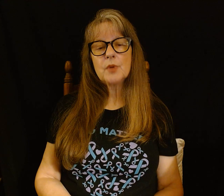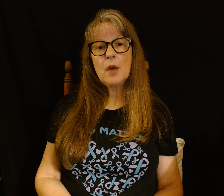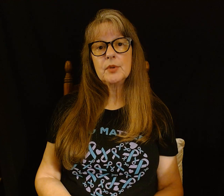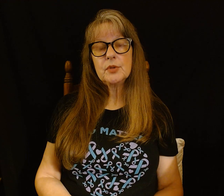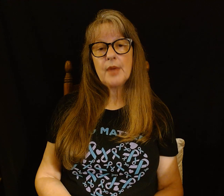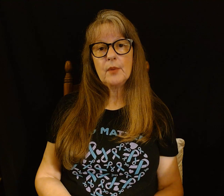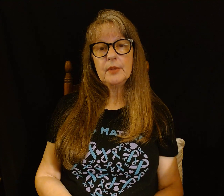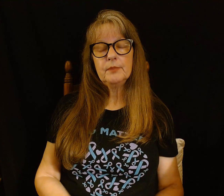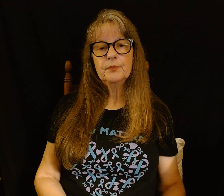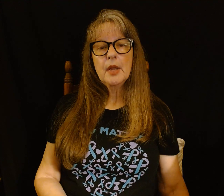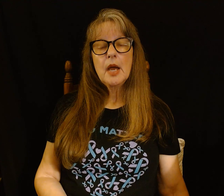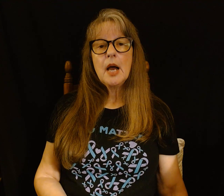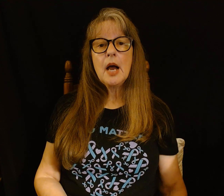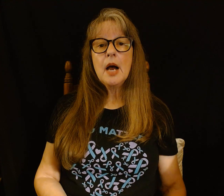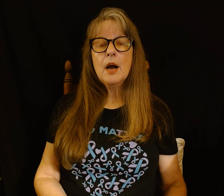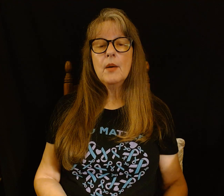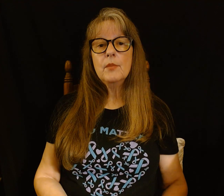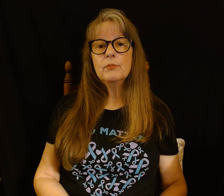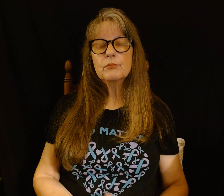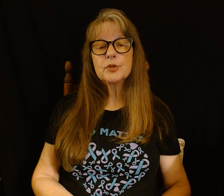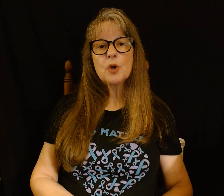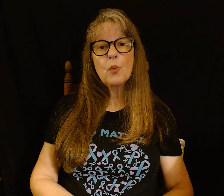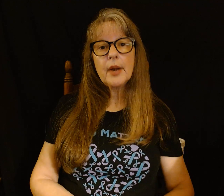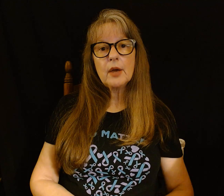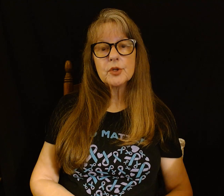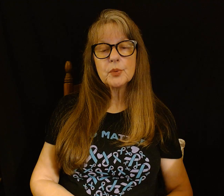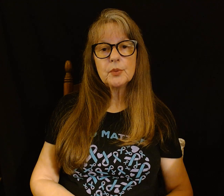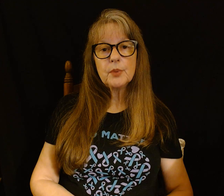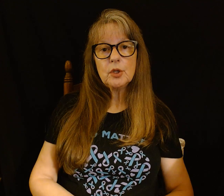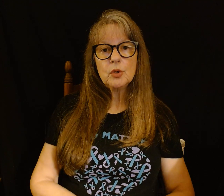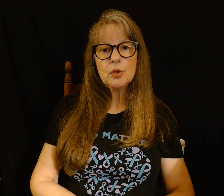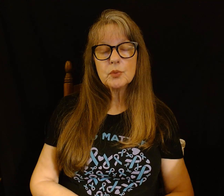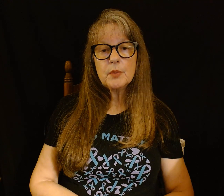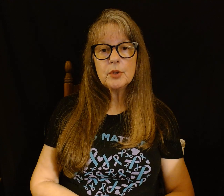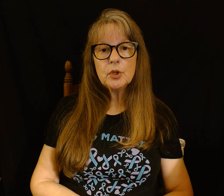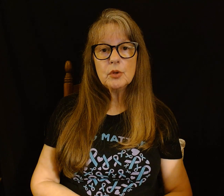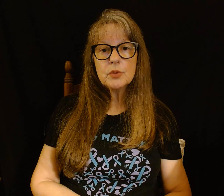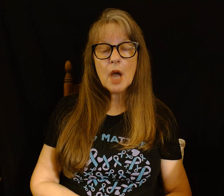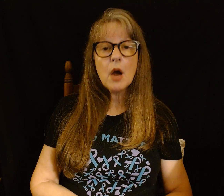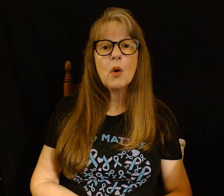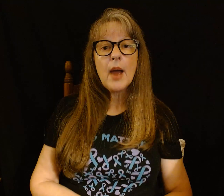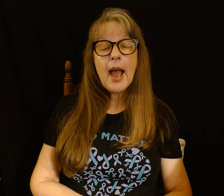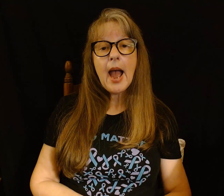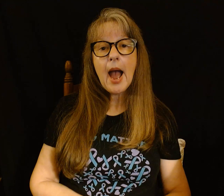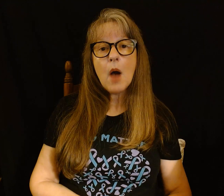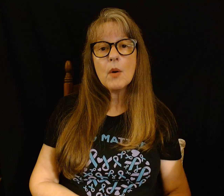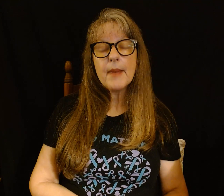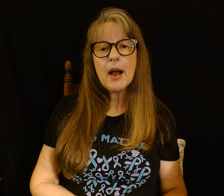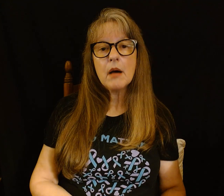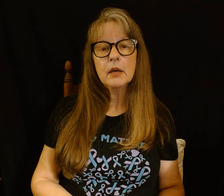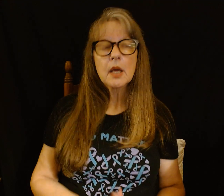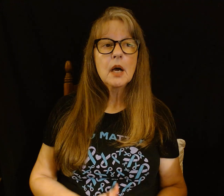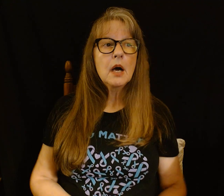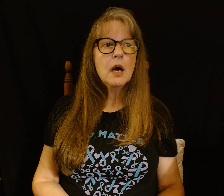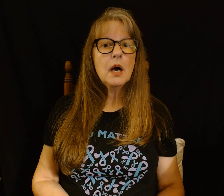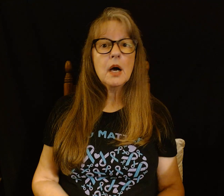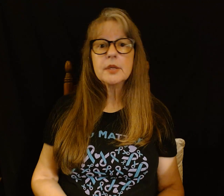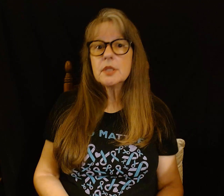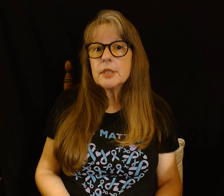would do that one. So what else would we use? We would use, how about a